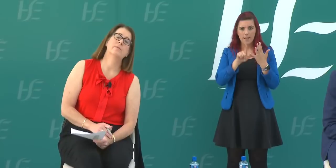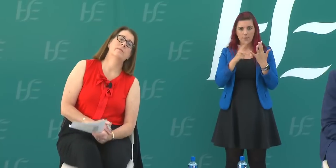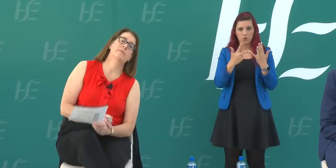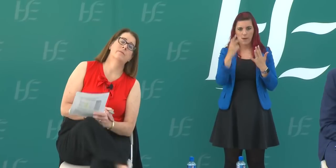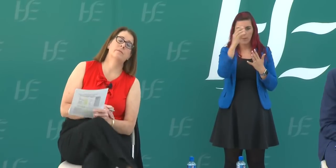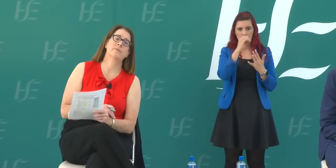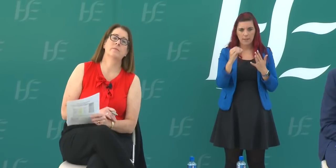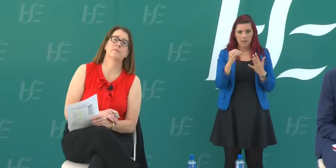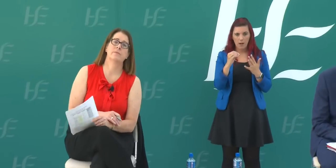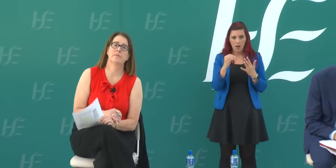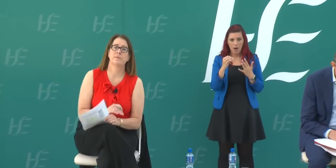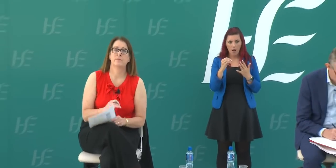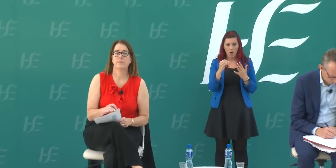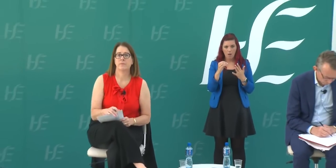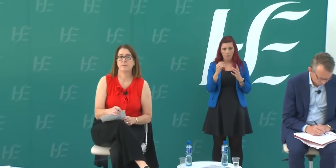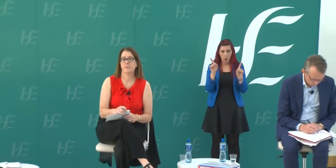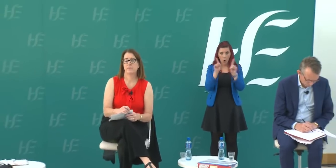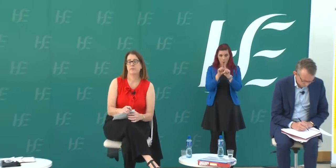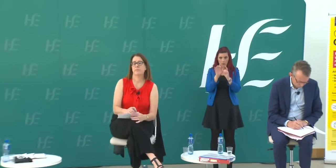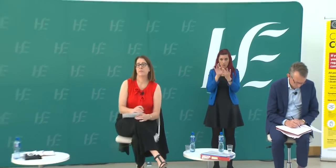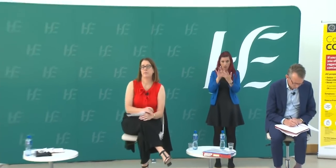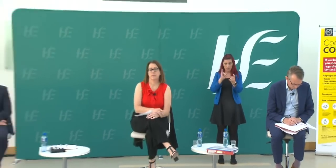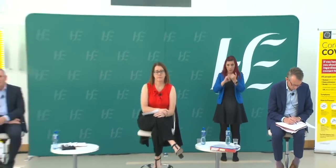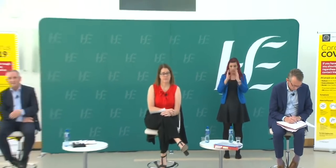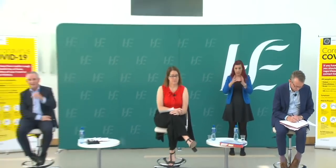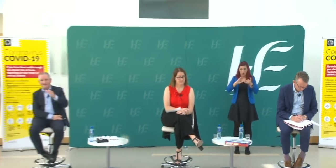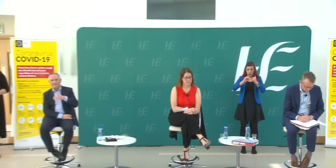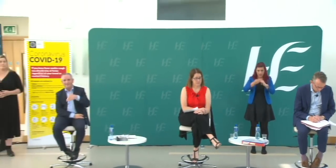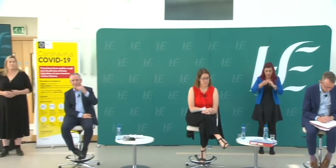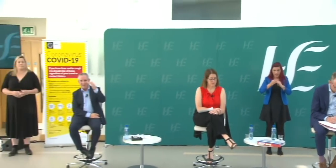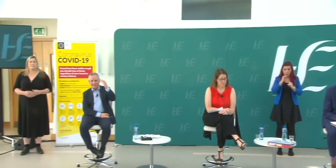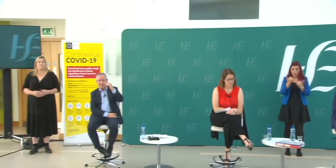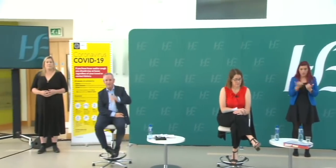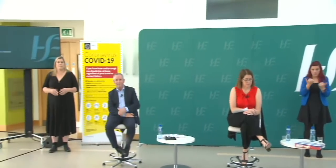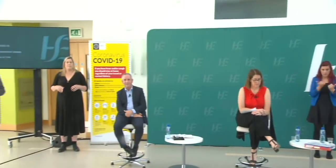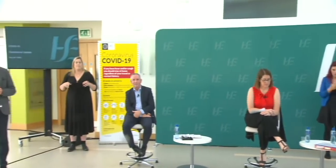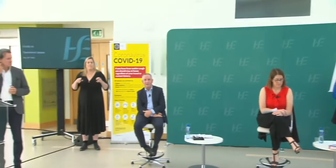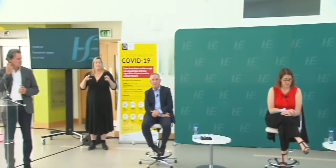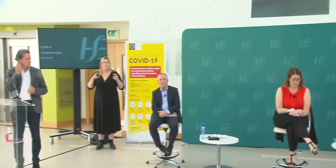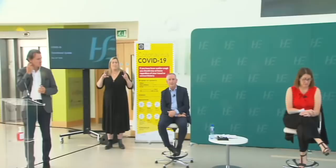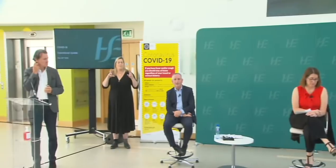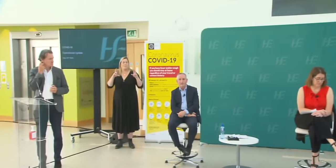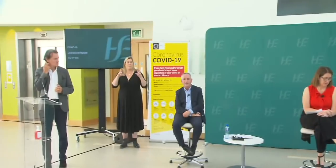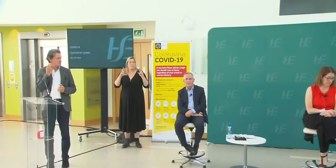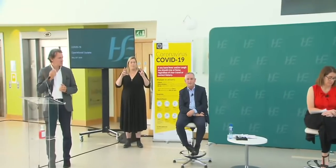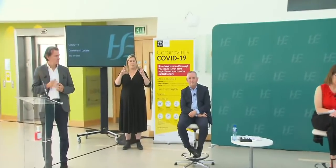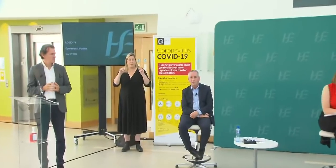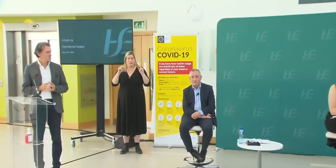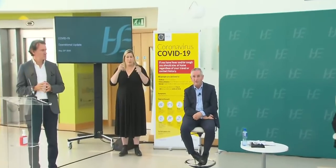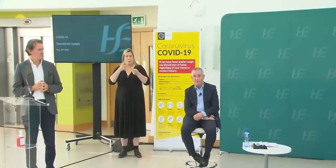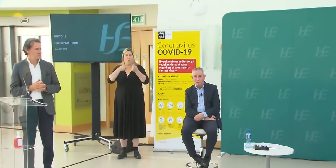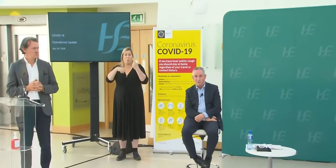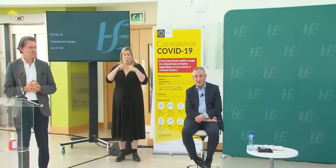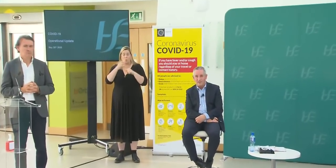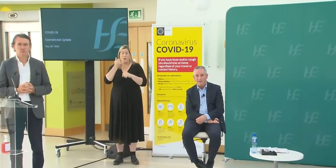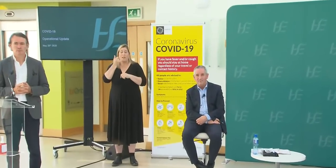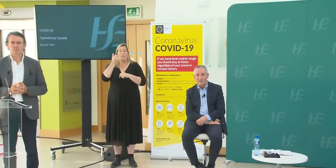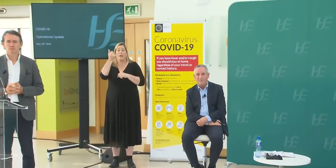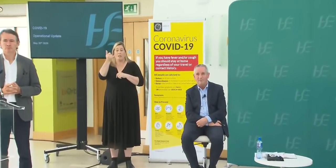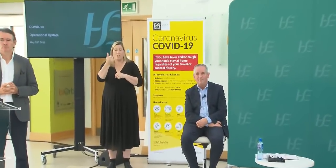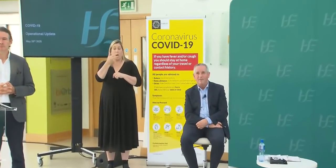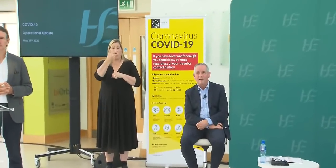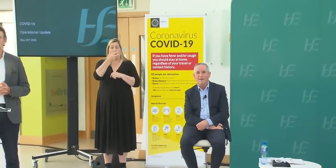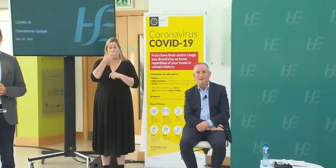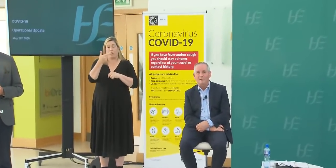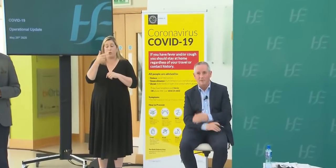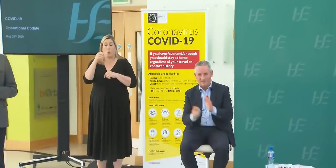close contacts. Is that correct? No, just take it at top level. So we contacted 320